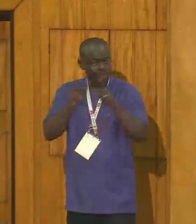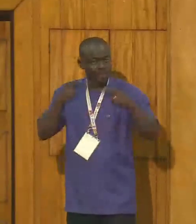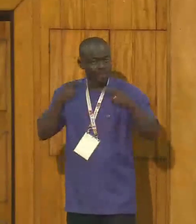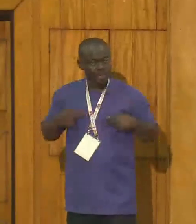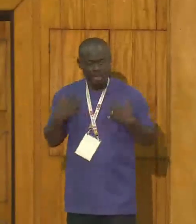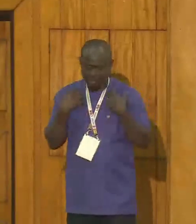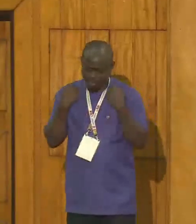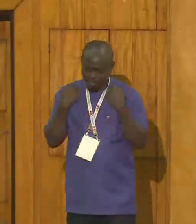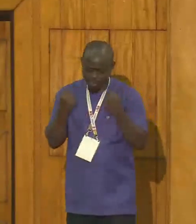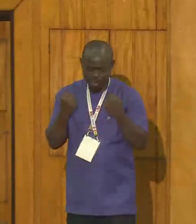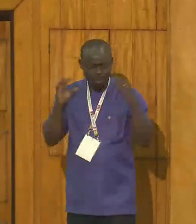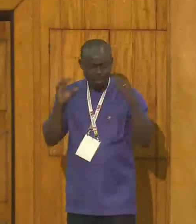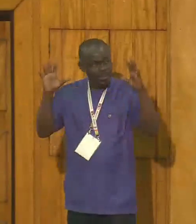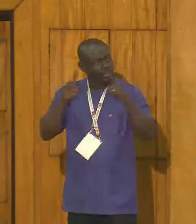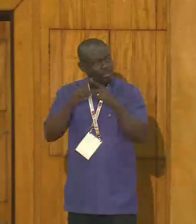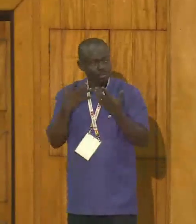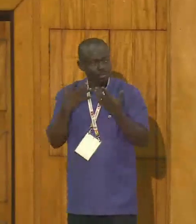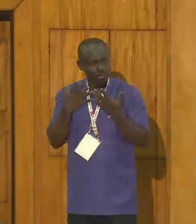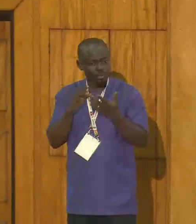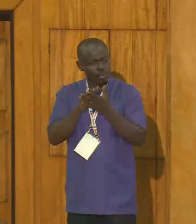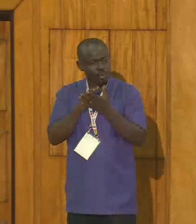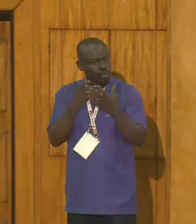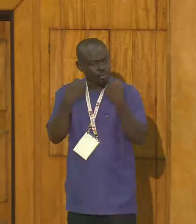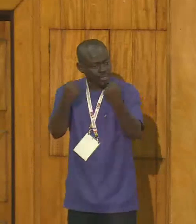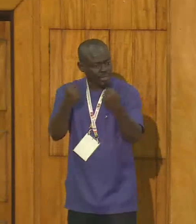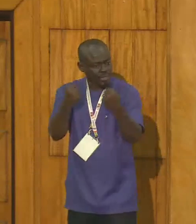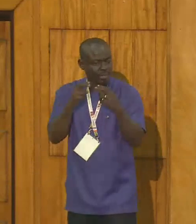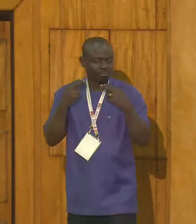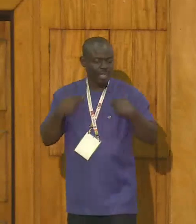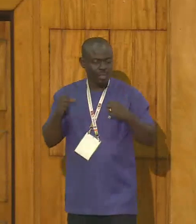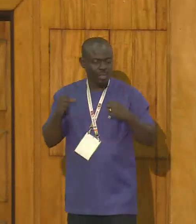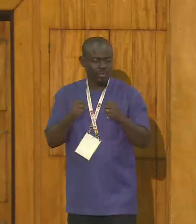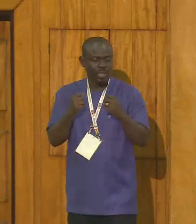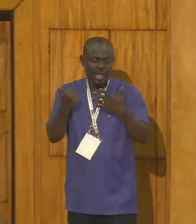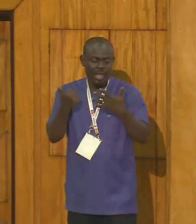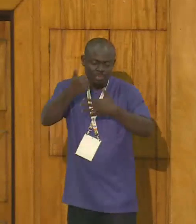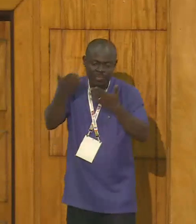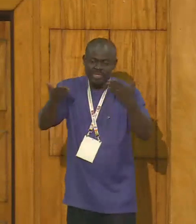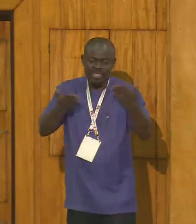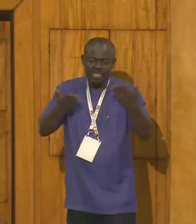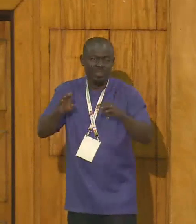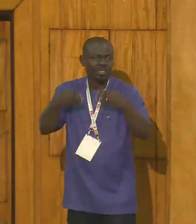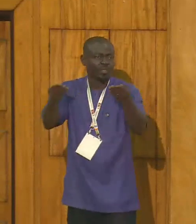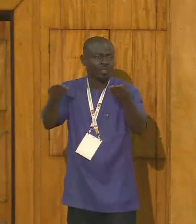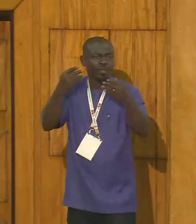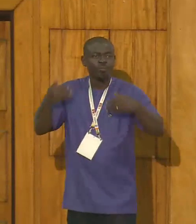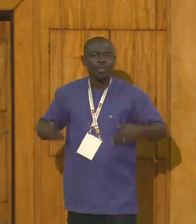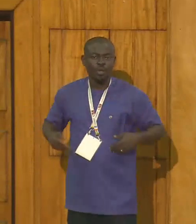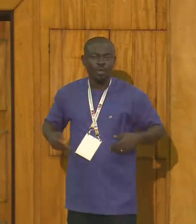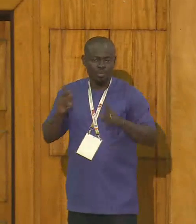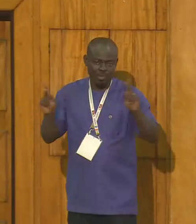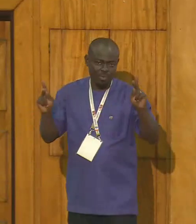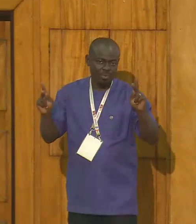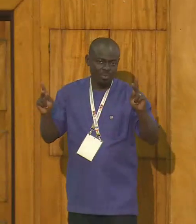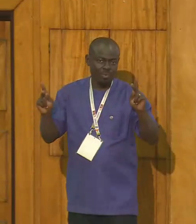strong commitment to strengthening health systems and improving service delivery, particularly for young people